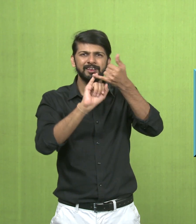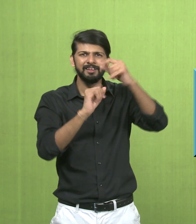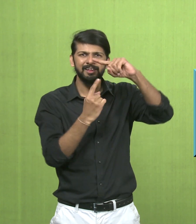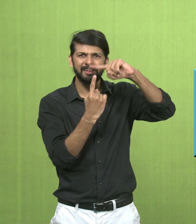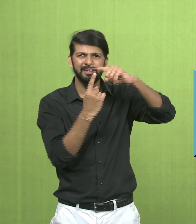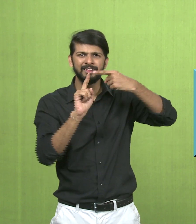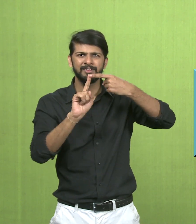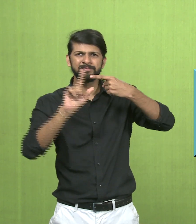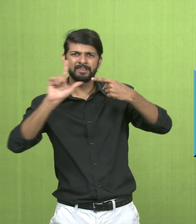pastel colors,